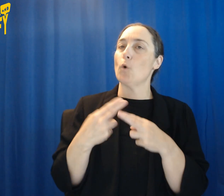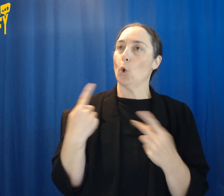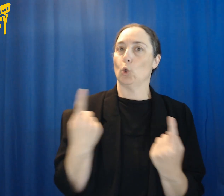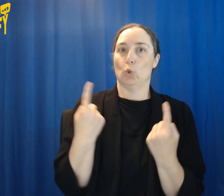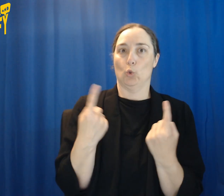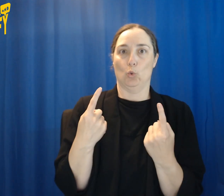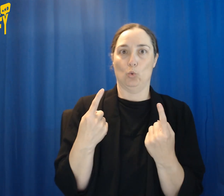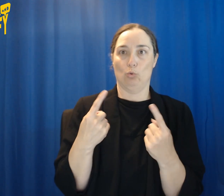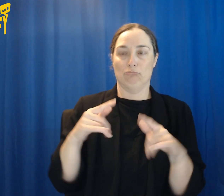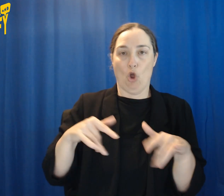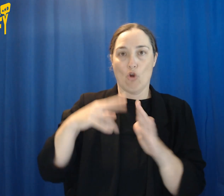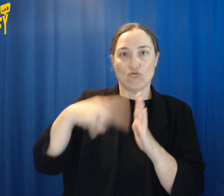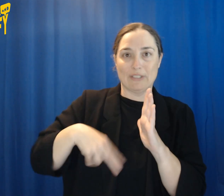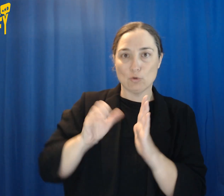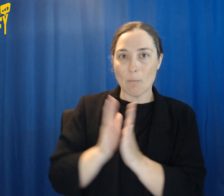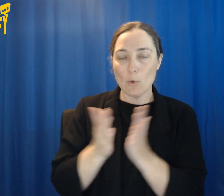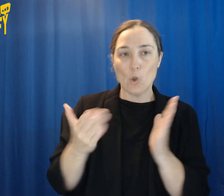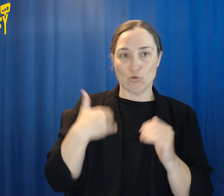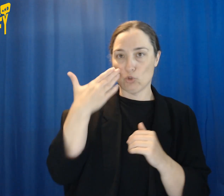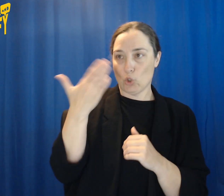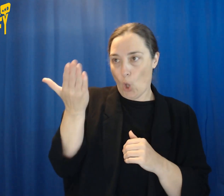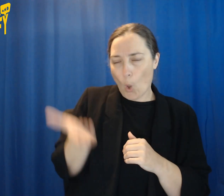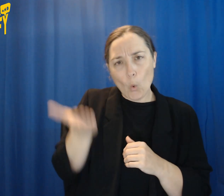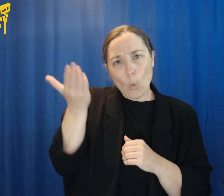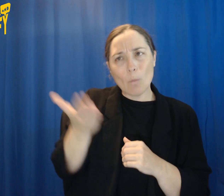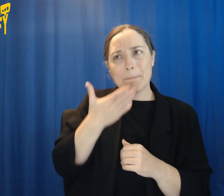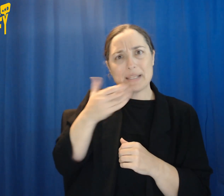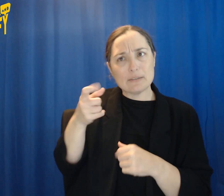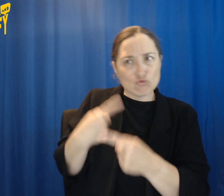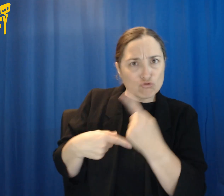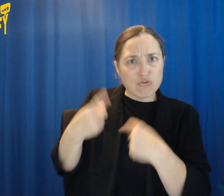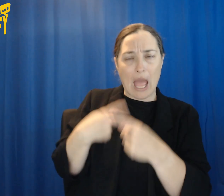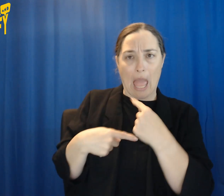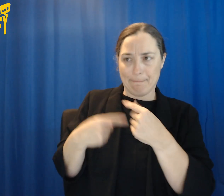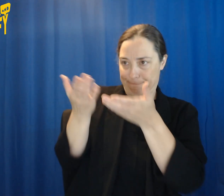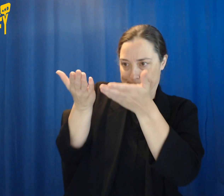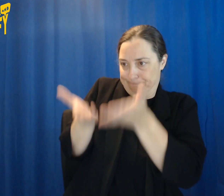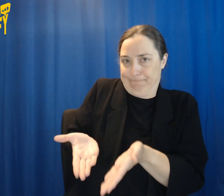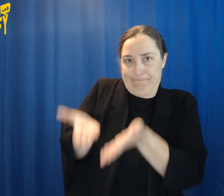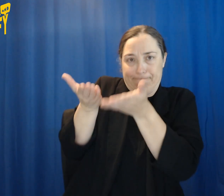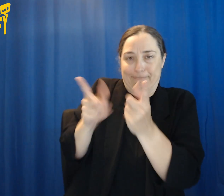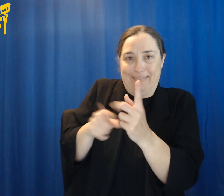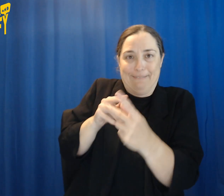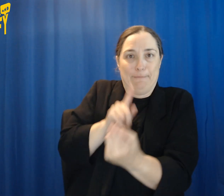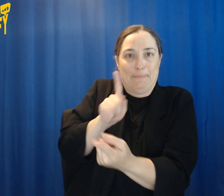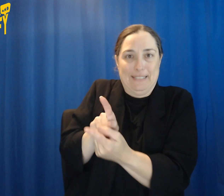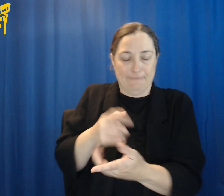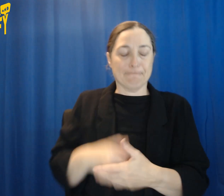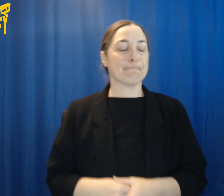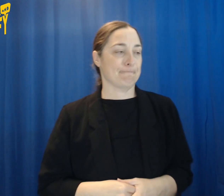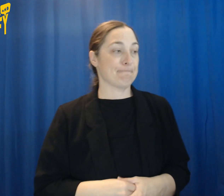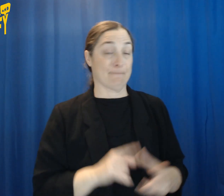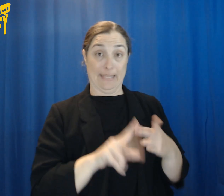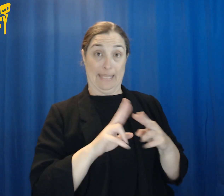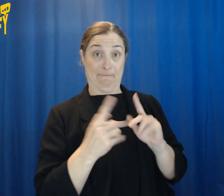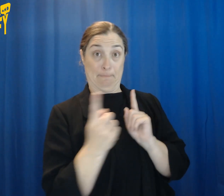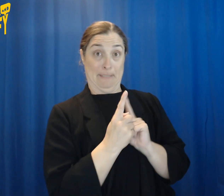book and don't know you, can you describe what they would see if they were to meet you? So if you were to meet me, you